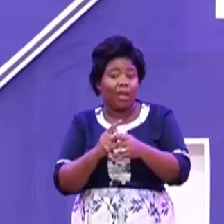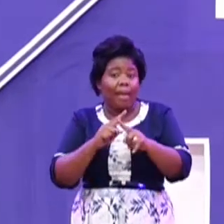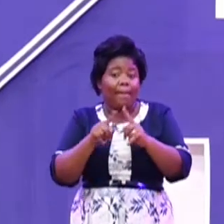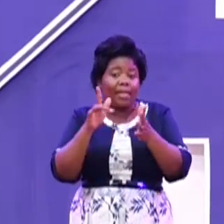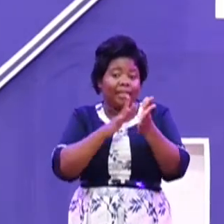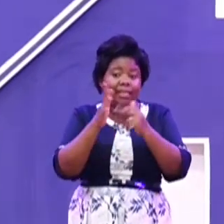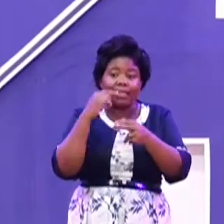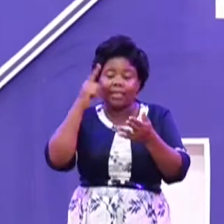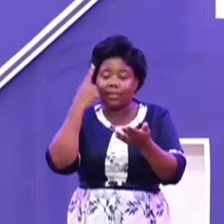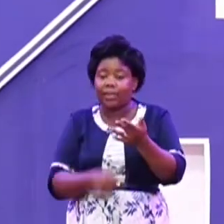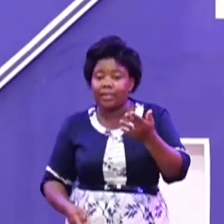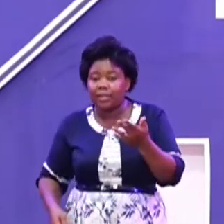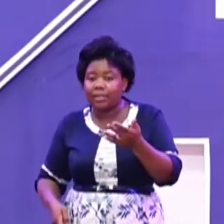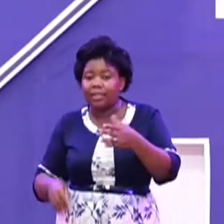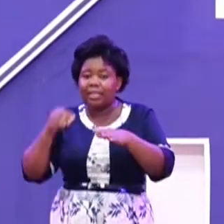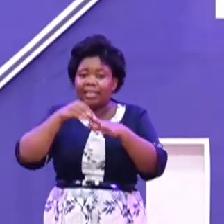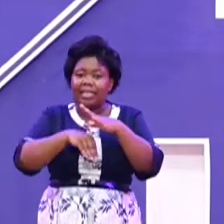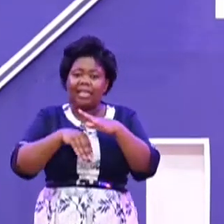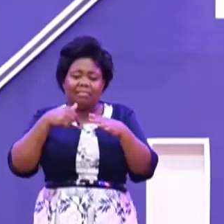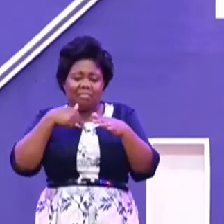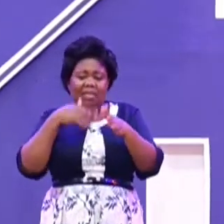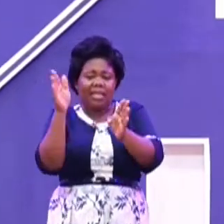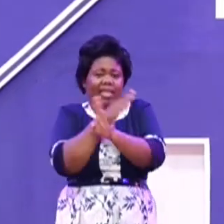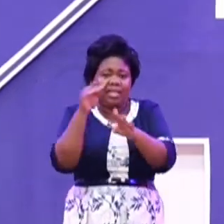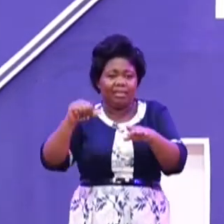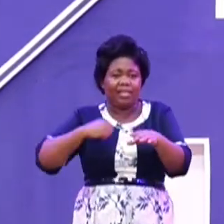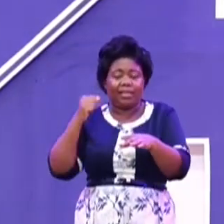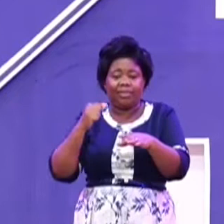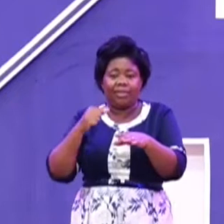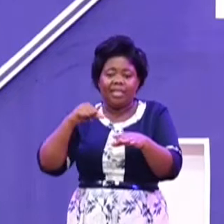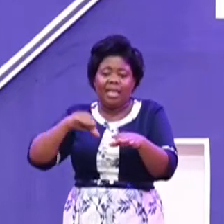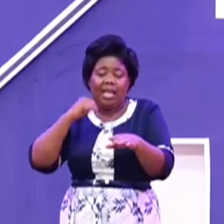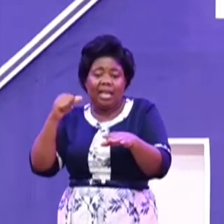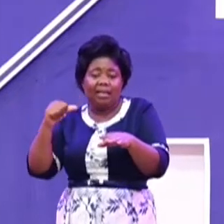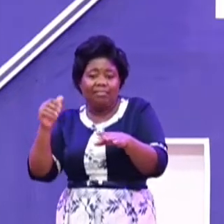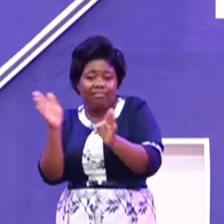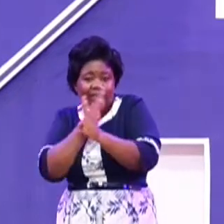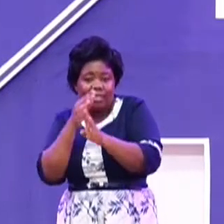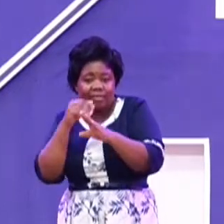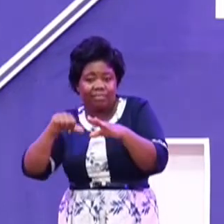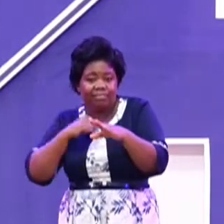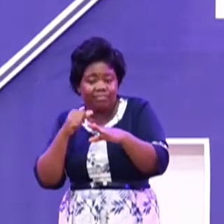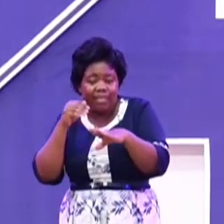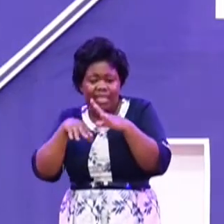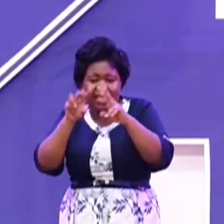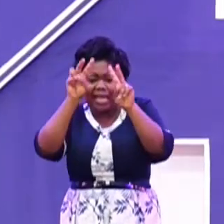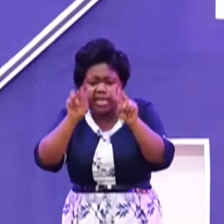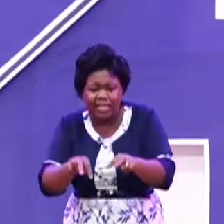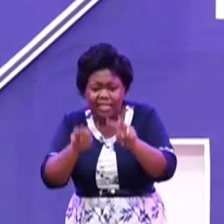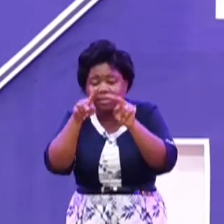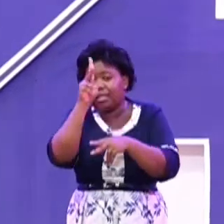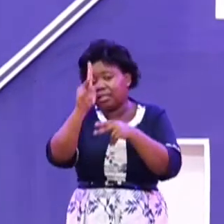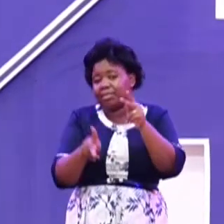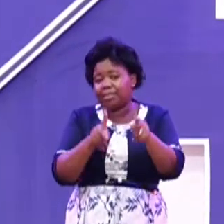Jesus has told us. Na Yesu atugamba. I'm hiding myself. Nti nekweka. I'm keeping myself. Nekumire yo. In the list of the brethren.